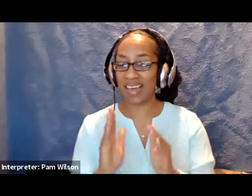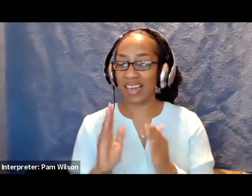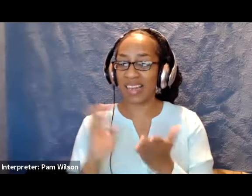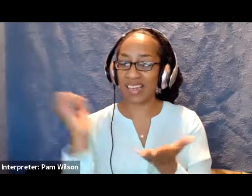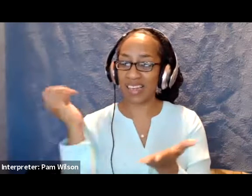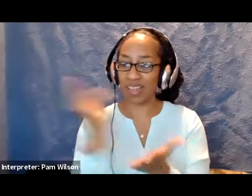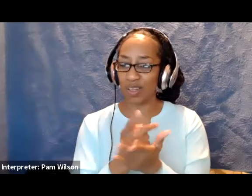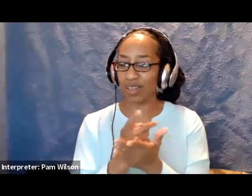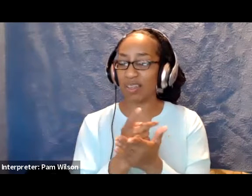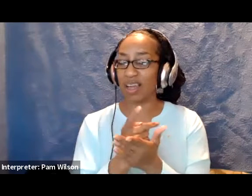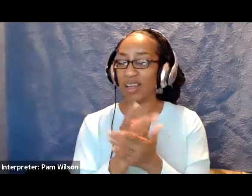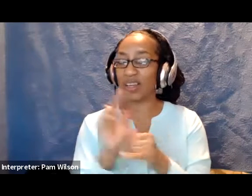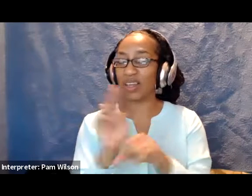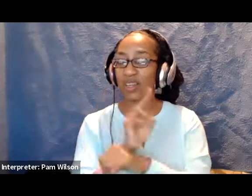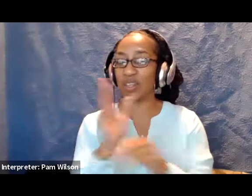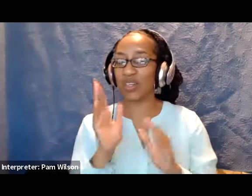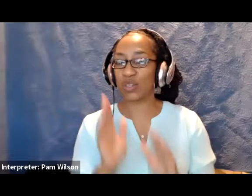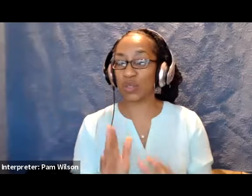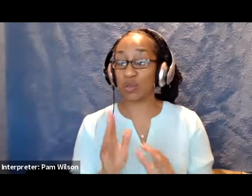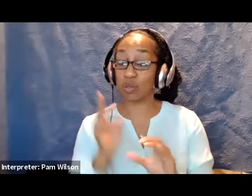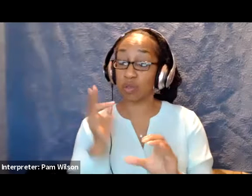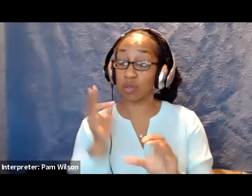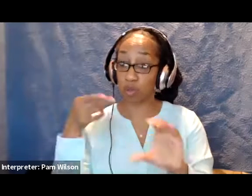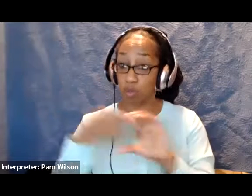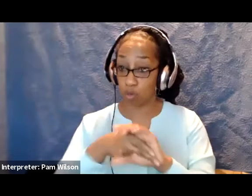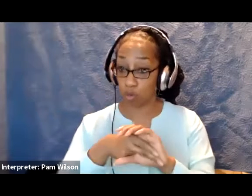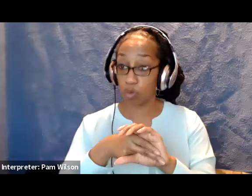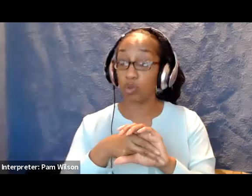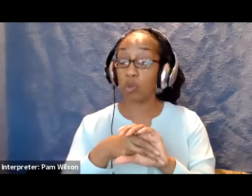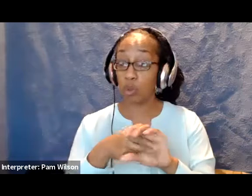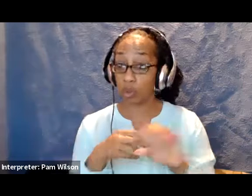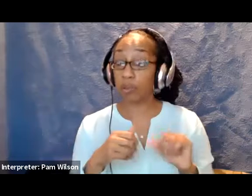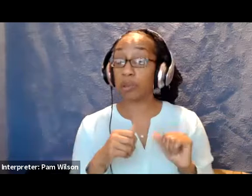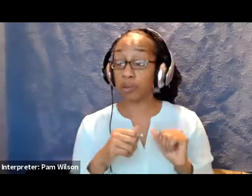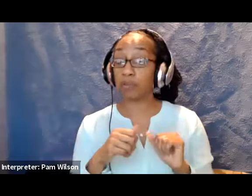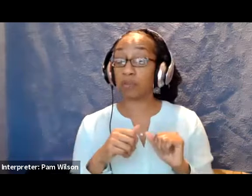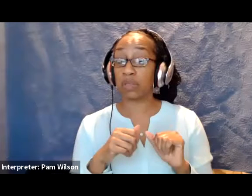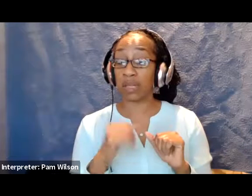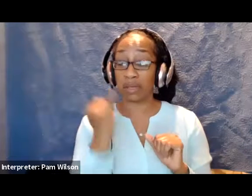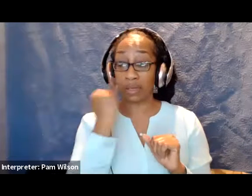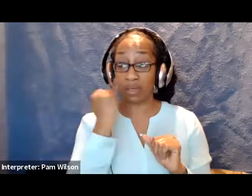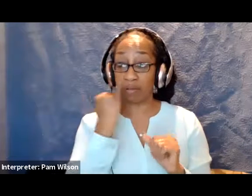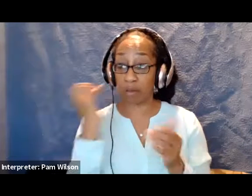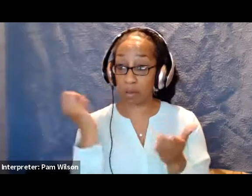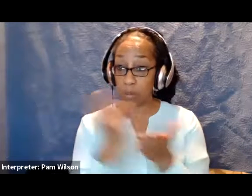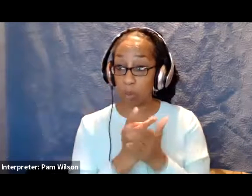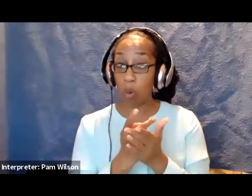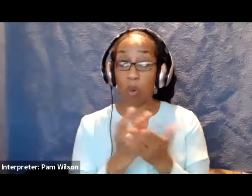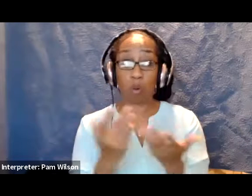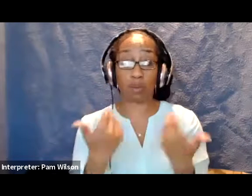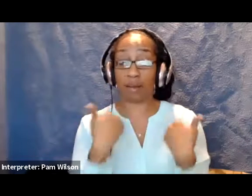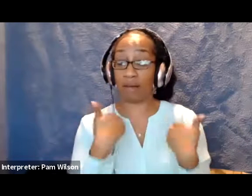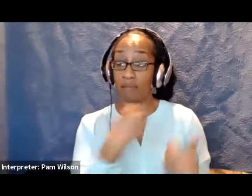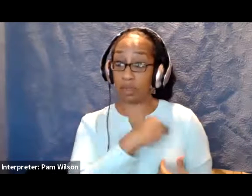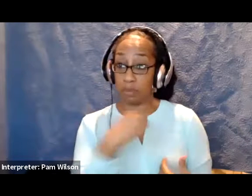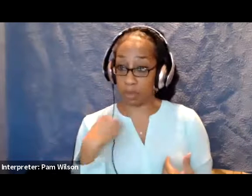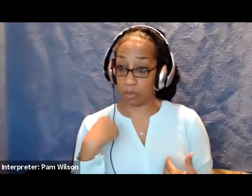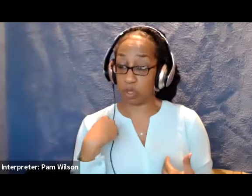authenticated, sometimes I struggle, people who are authorized or have a membership with